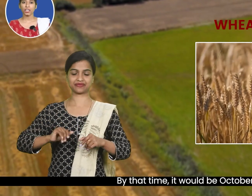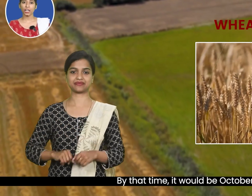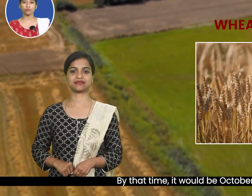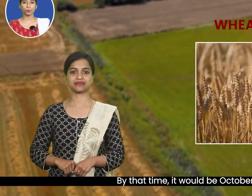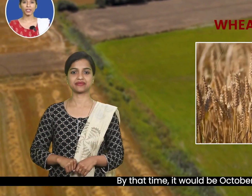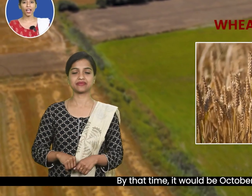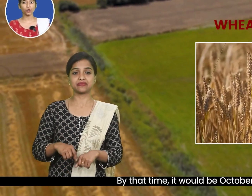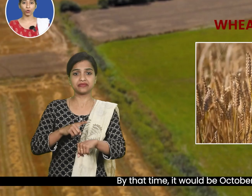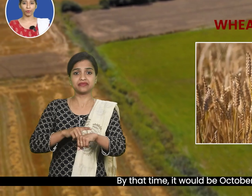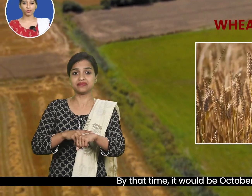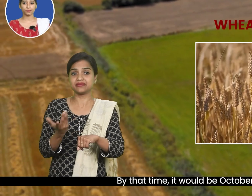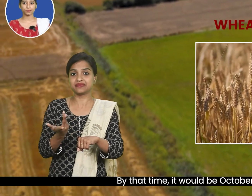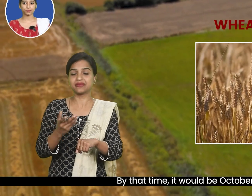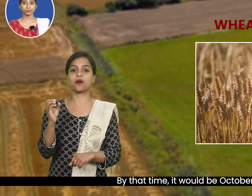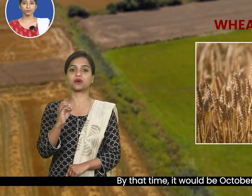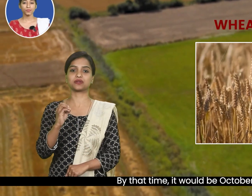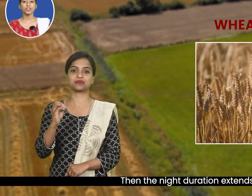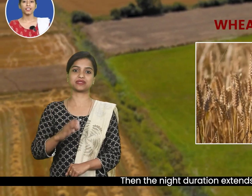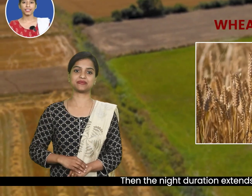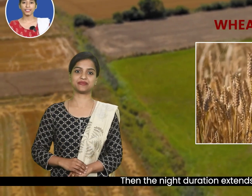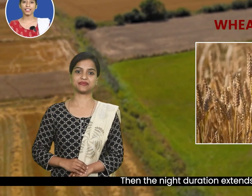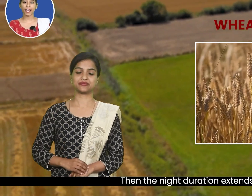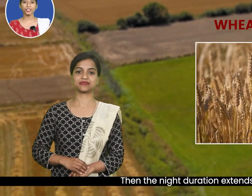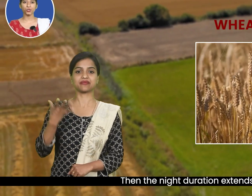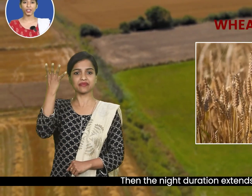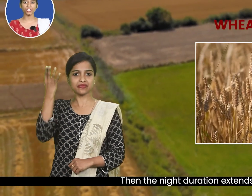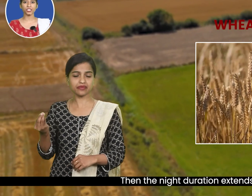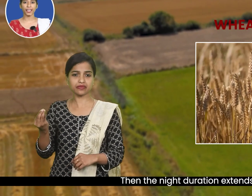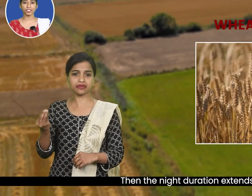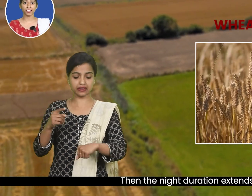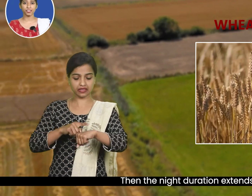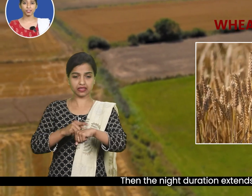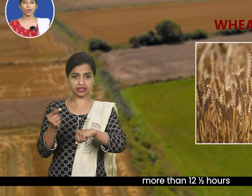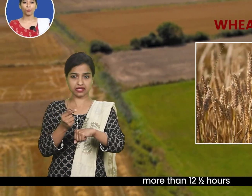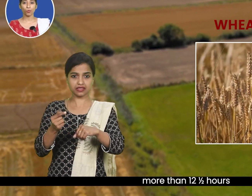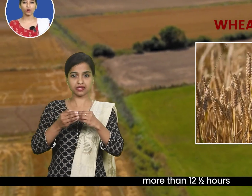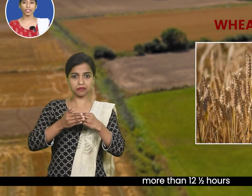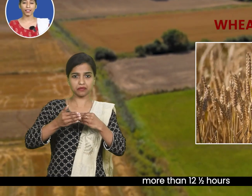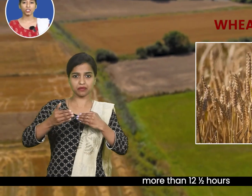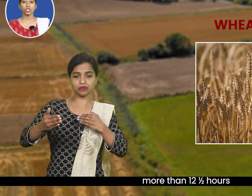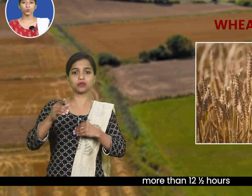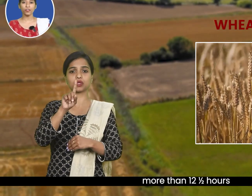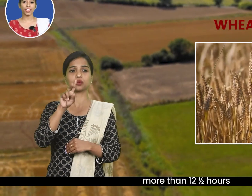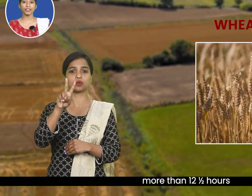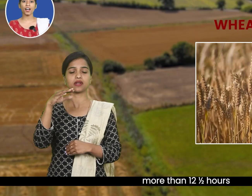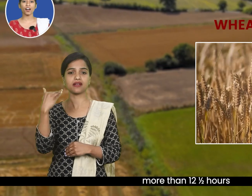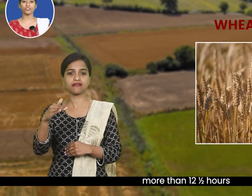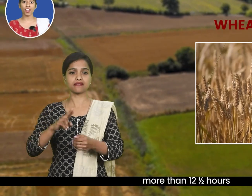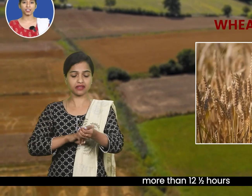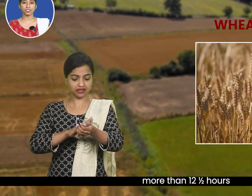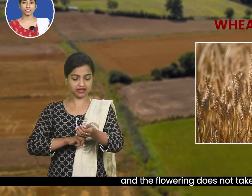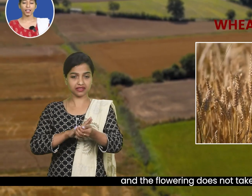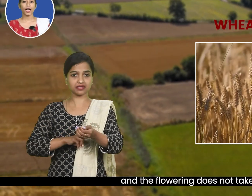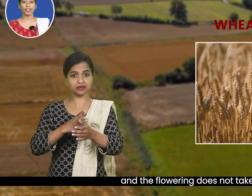time, it would be October. Then the night duration extends more than